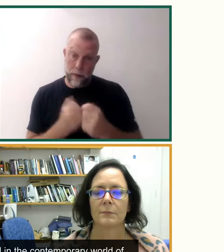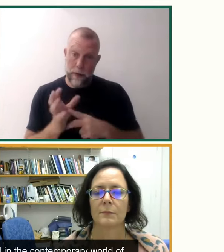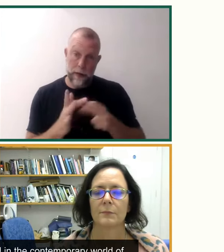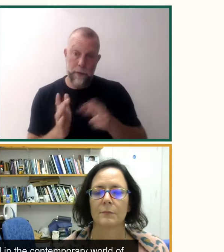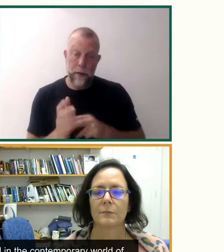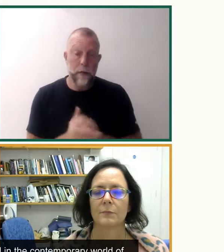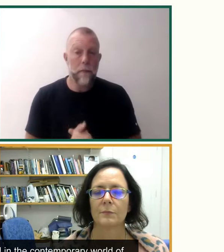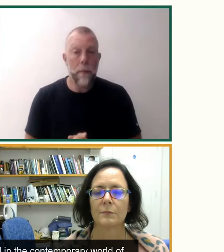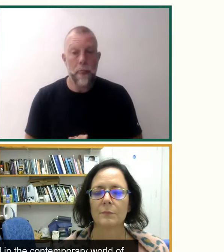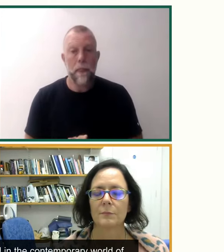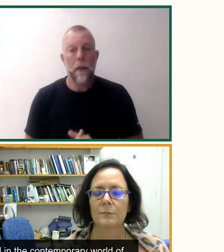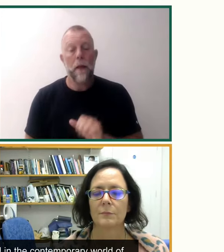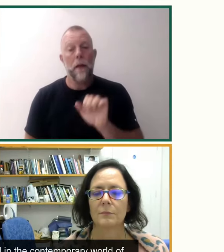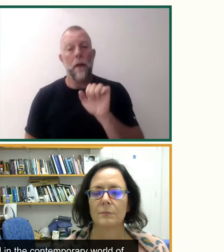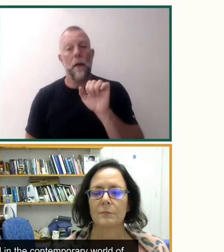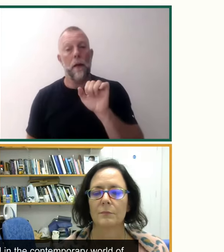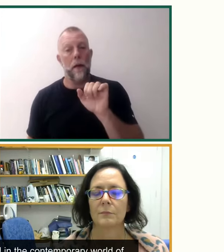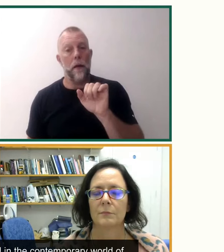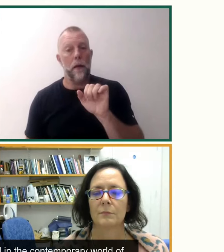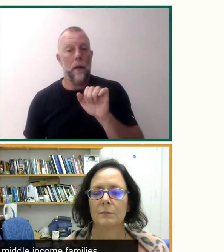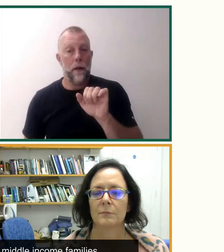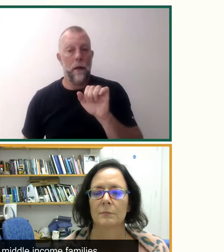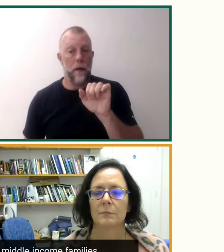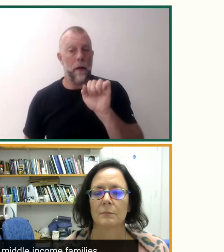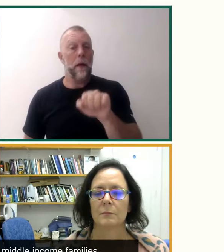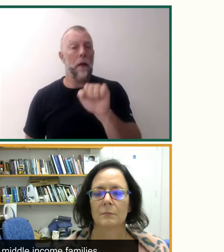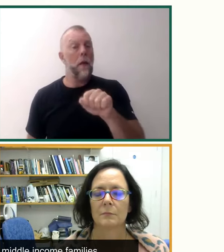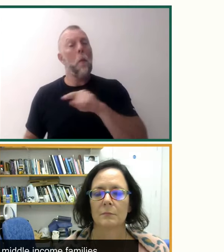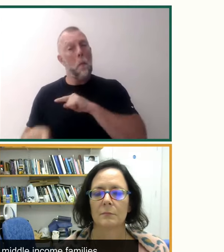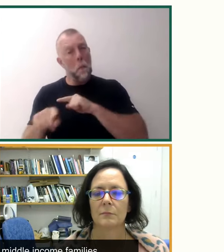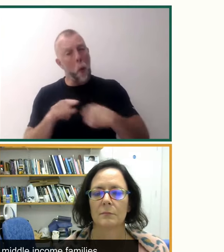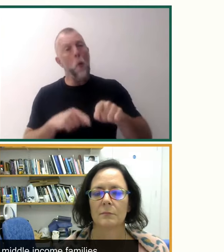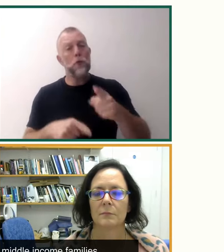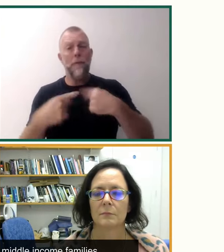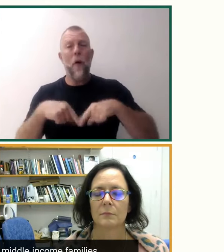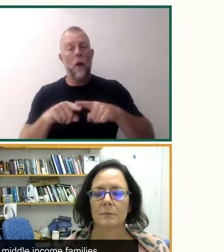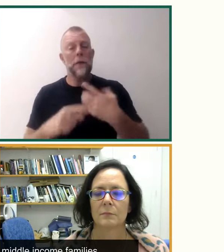No, absolutely. I think most of us have got a memory of